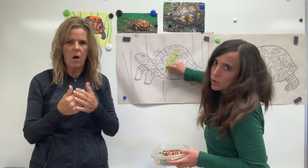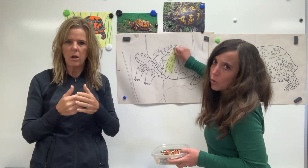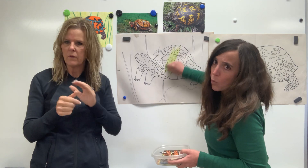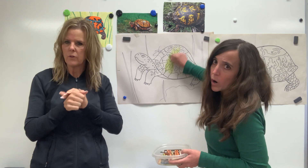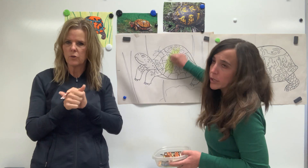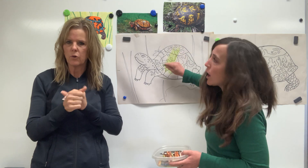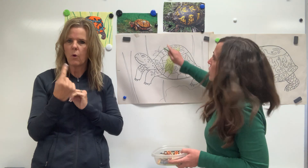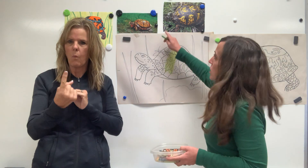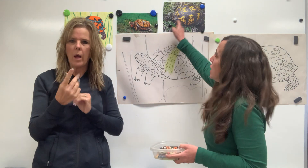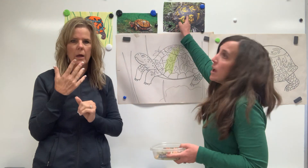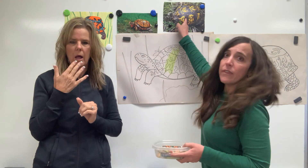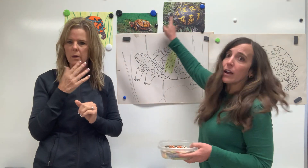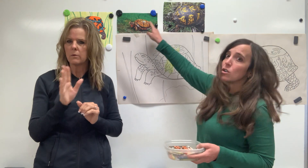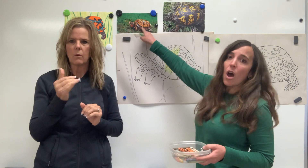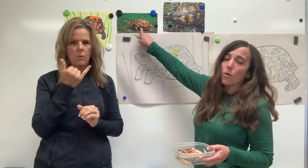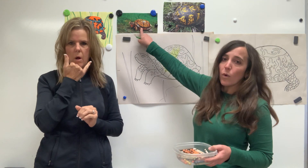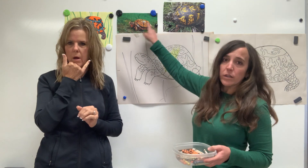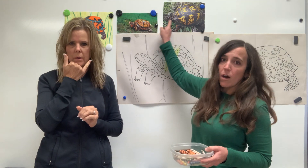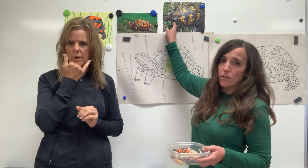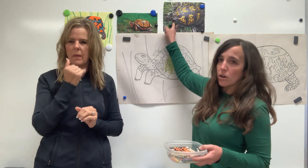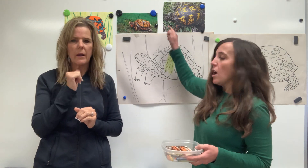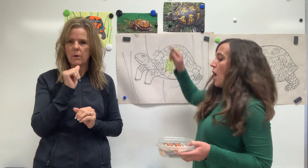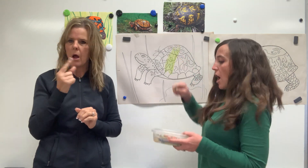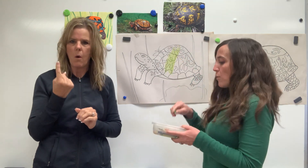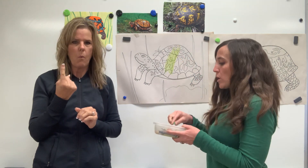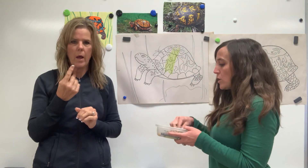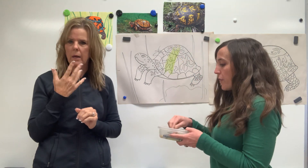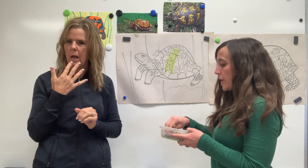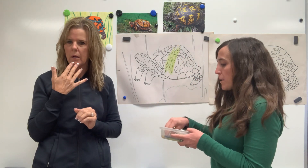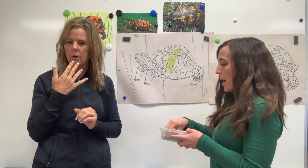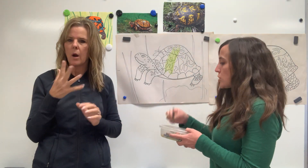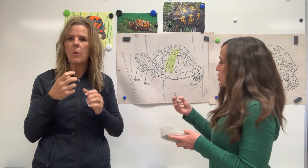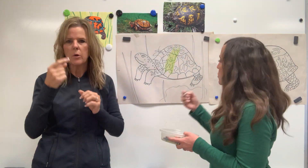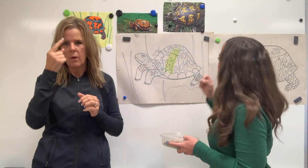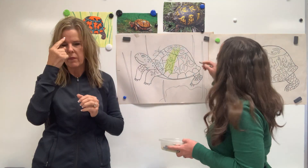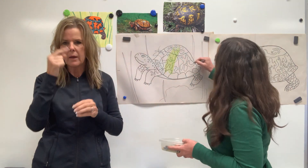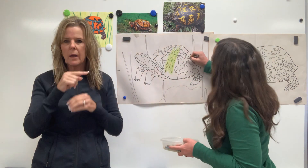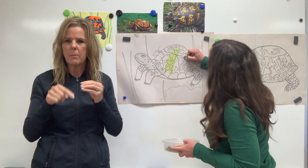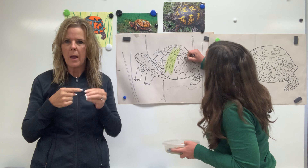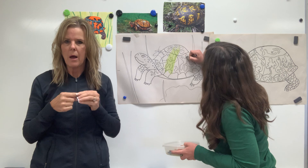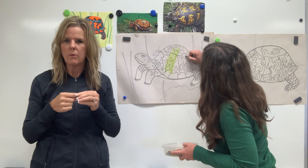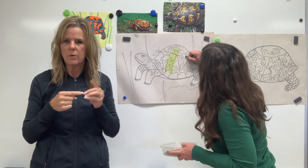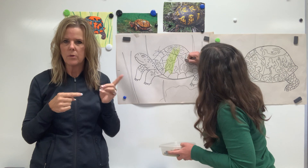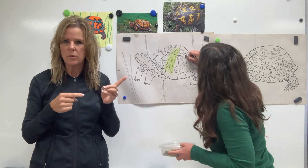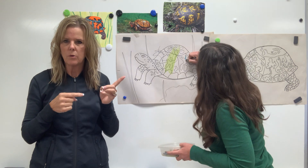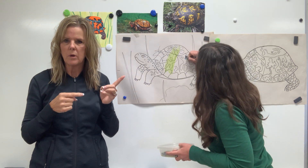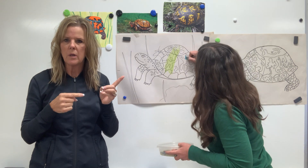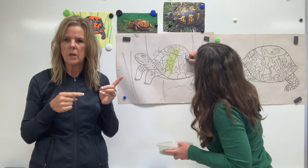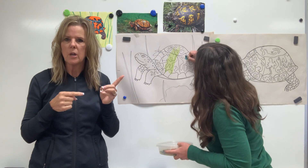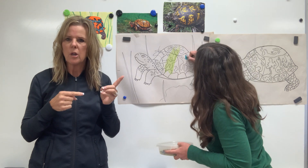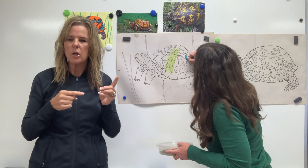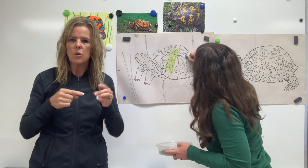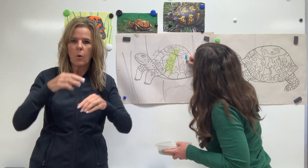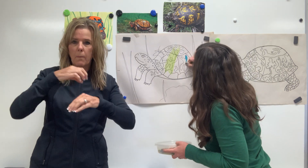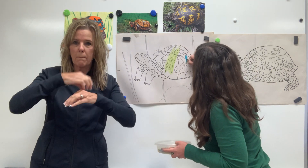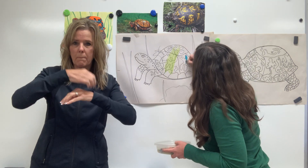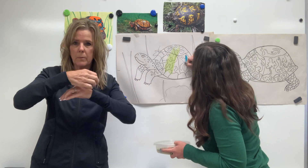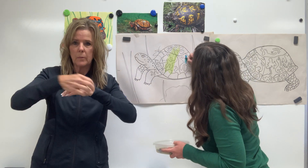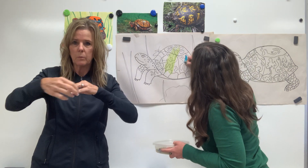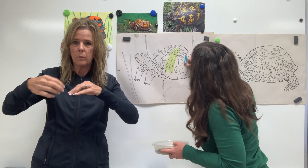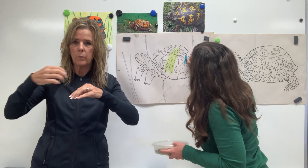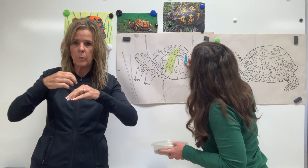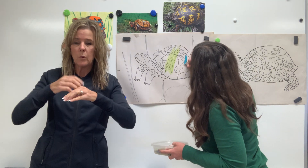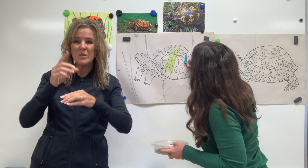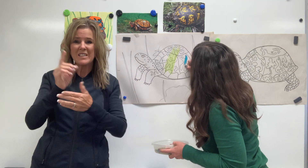turtle one color. They are not one color. I want you to think about doing your scoot designs